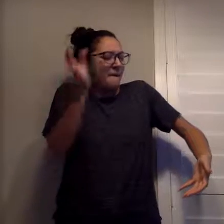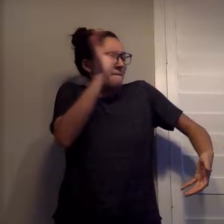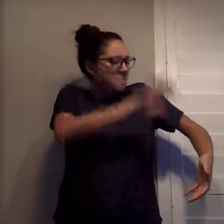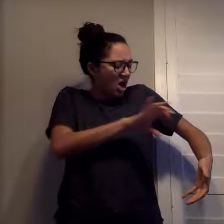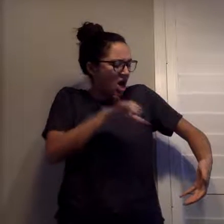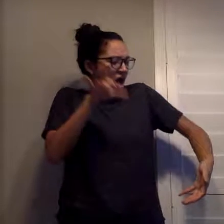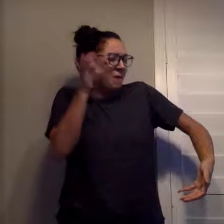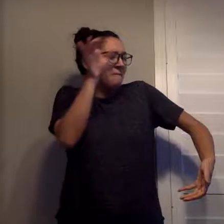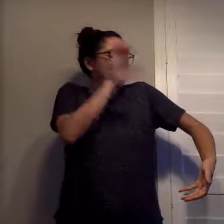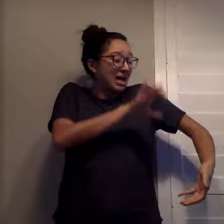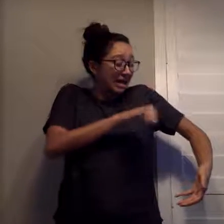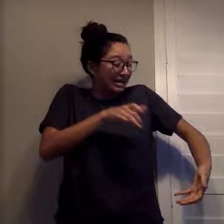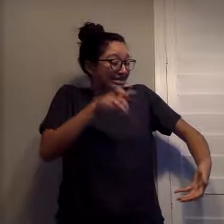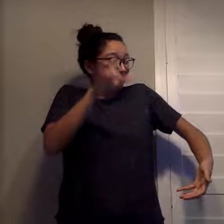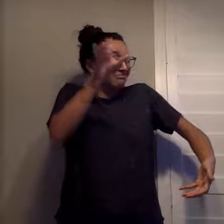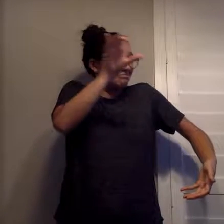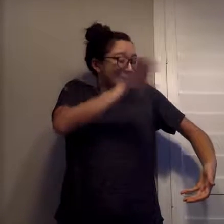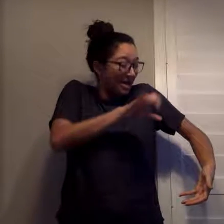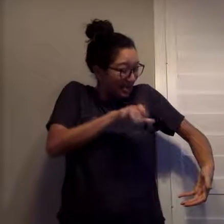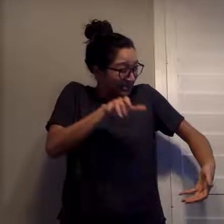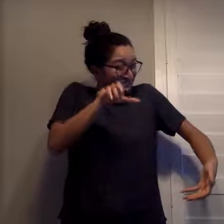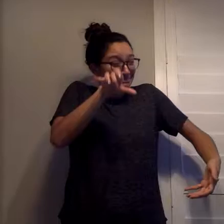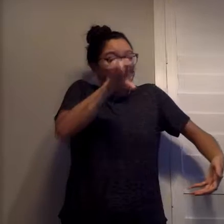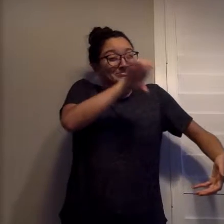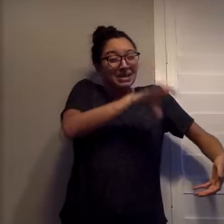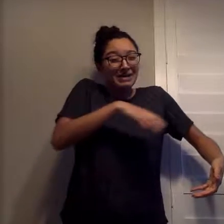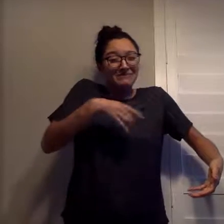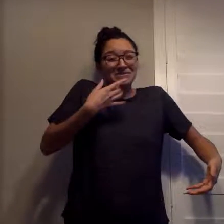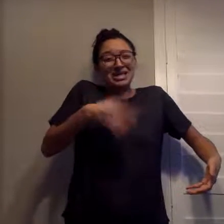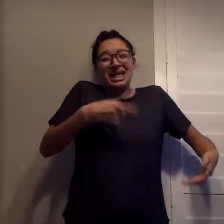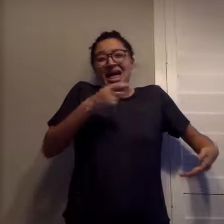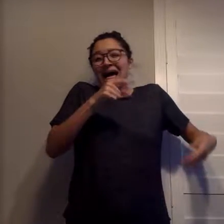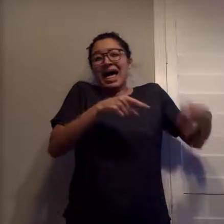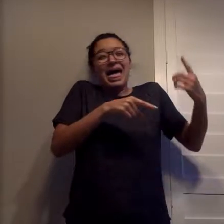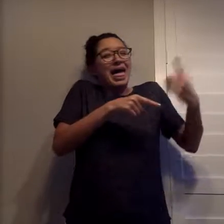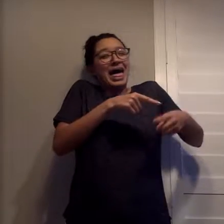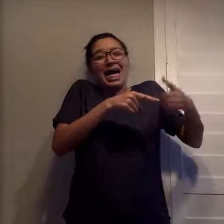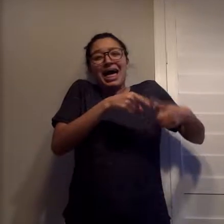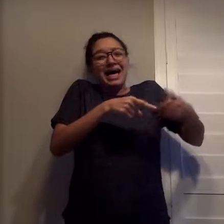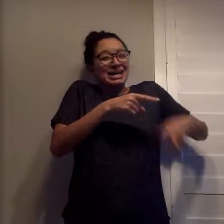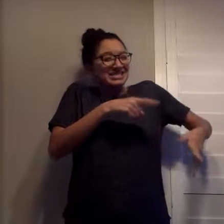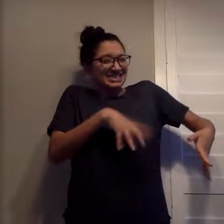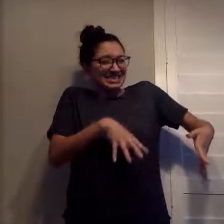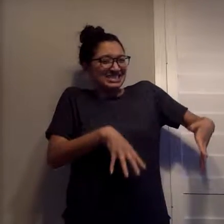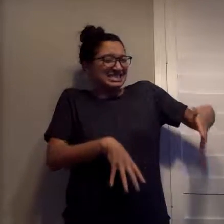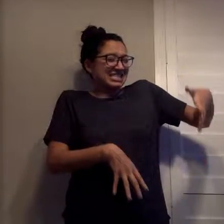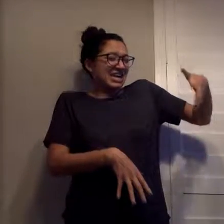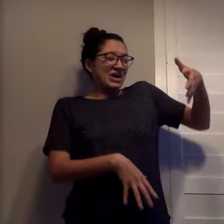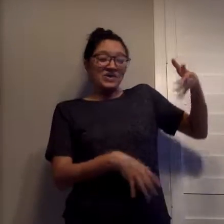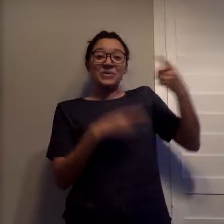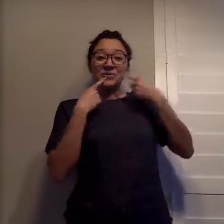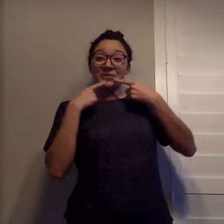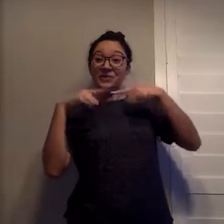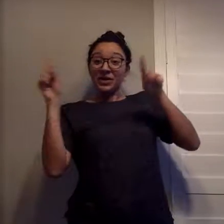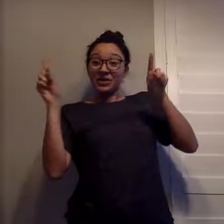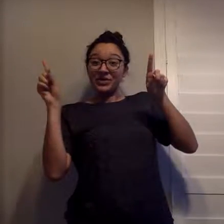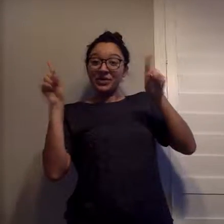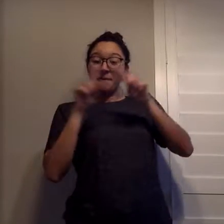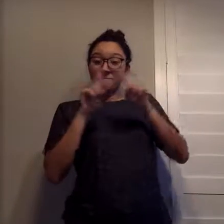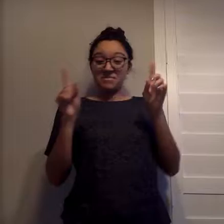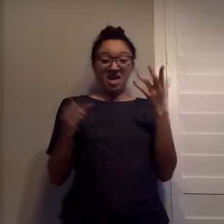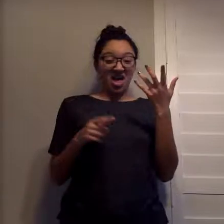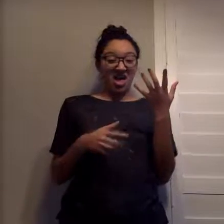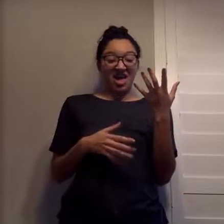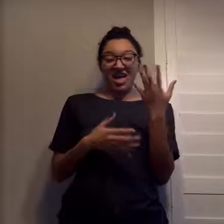until you think you will go absolutely insane. Now, it worked. The hand itself did not work so well